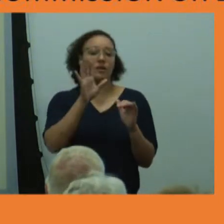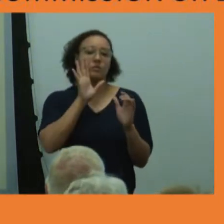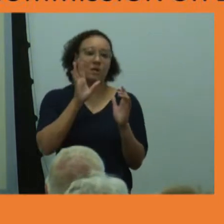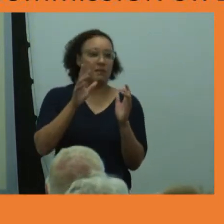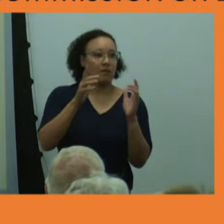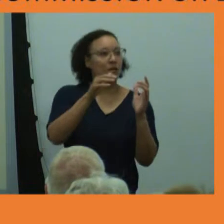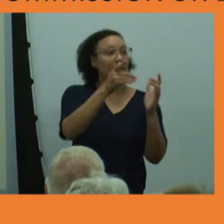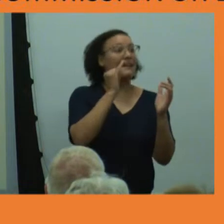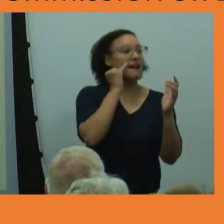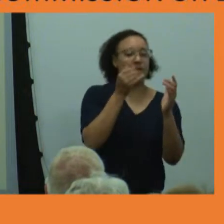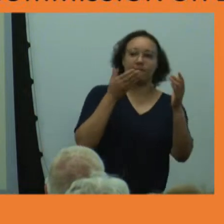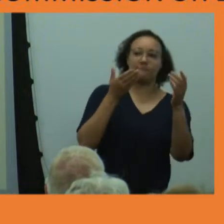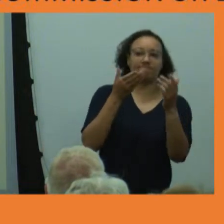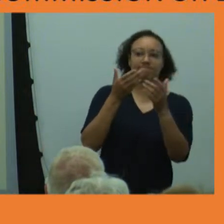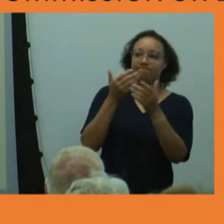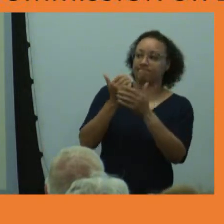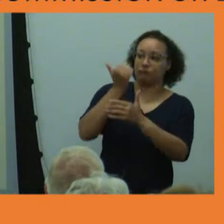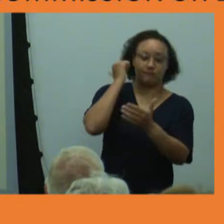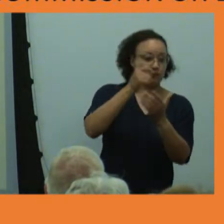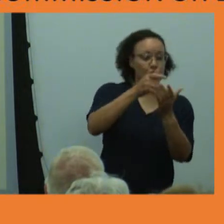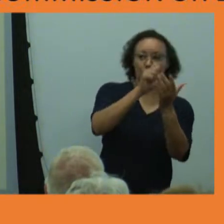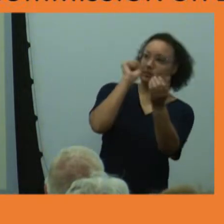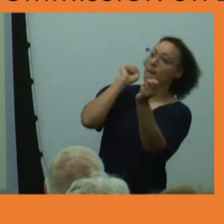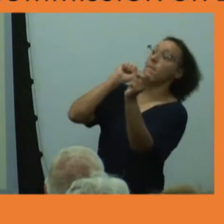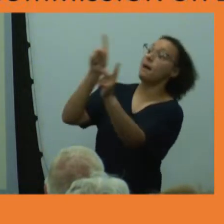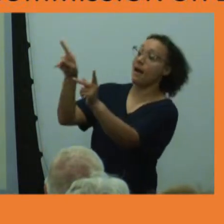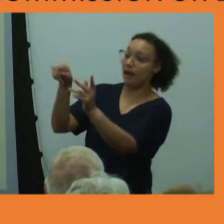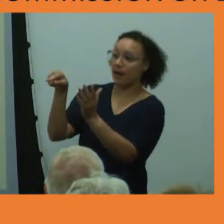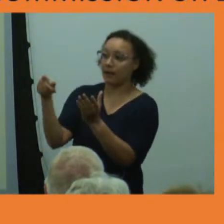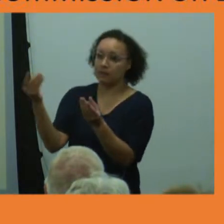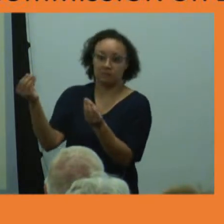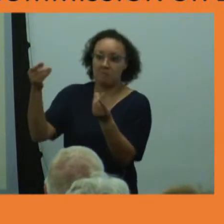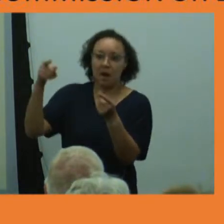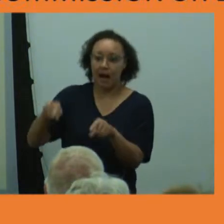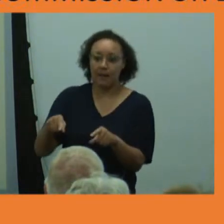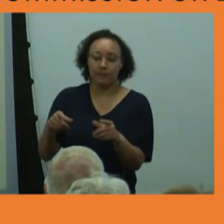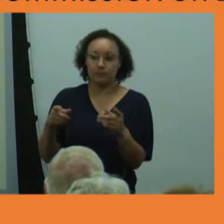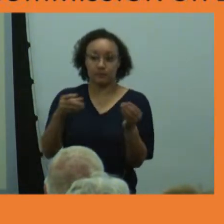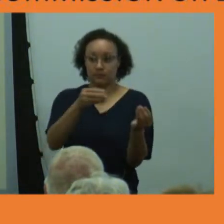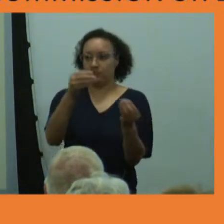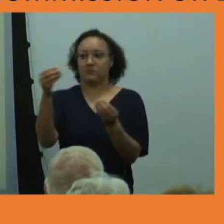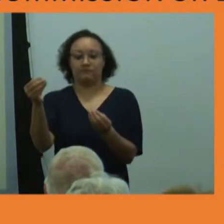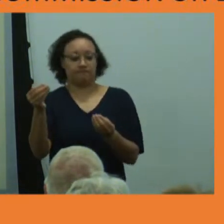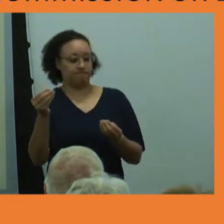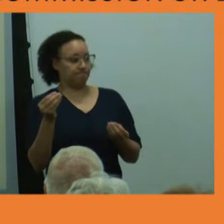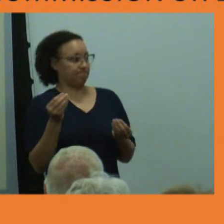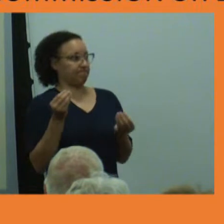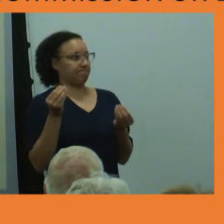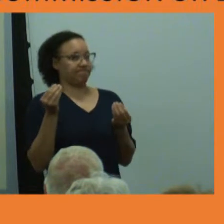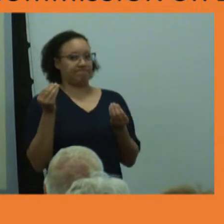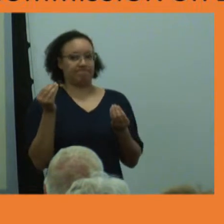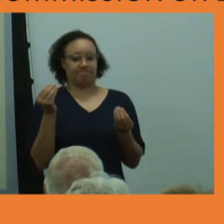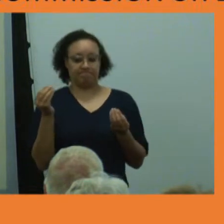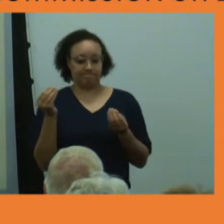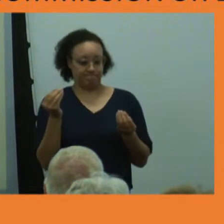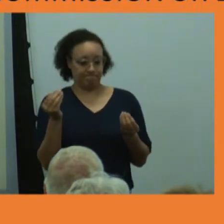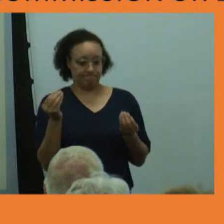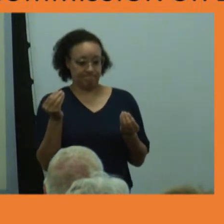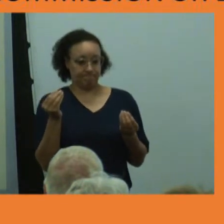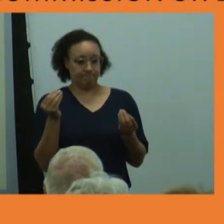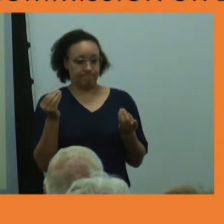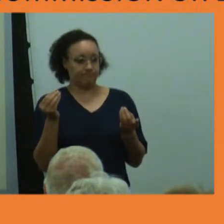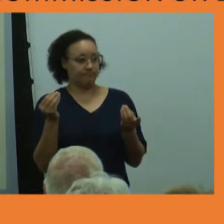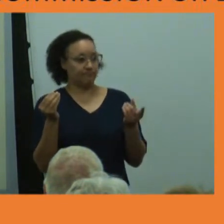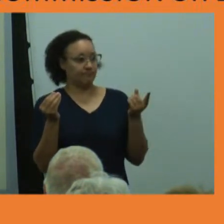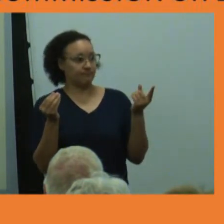does that mean when the Supreme Court sends it back, when the folks you send it back to sort of give you,